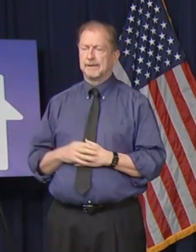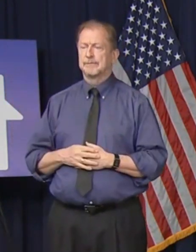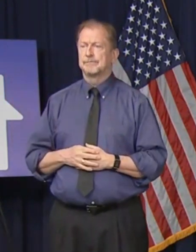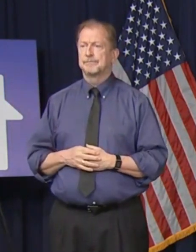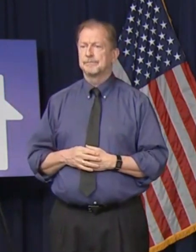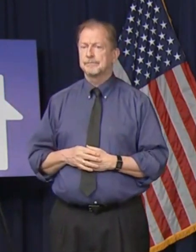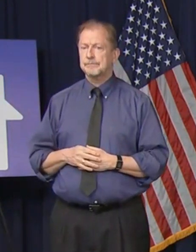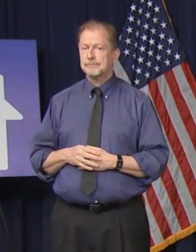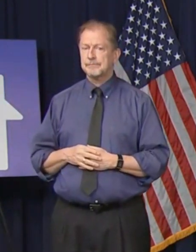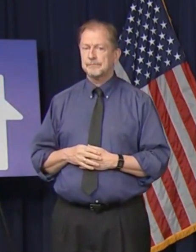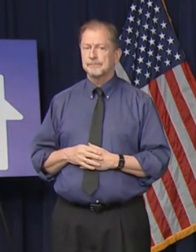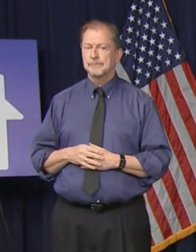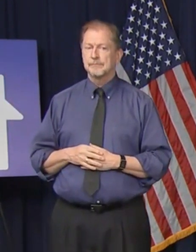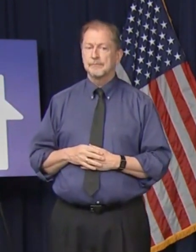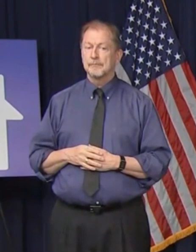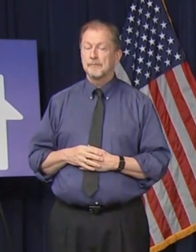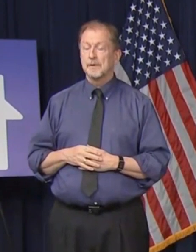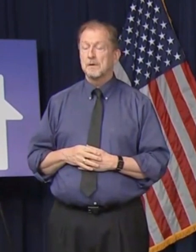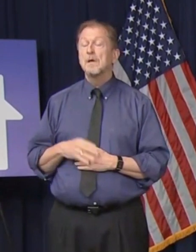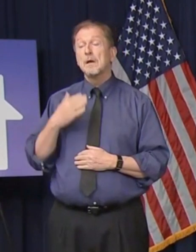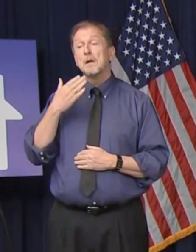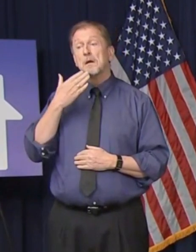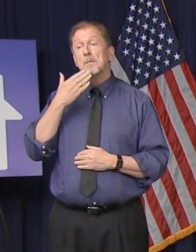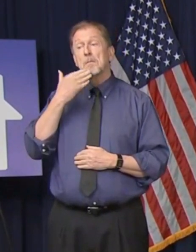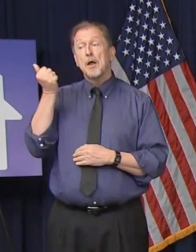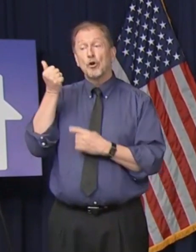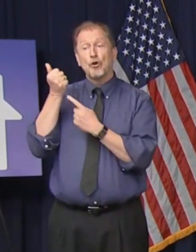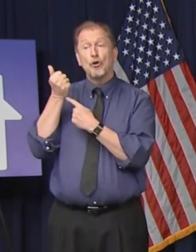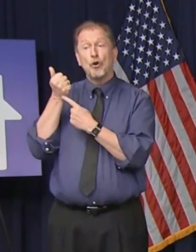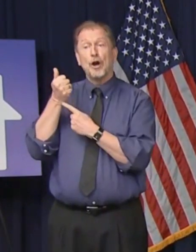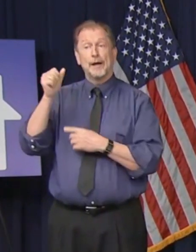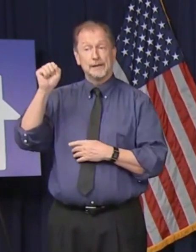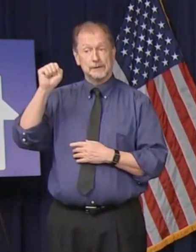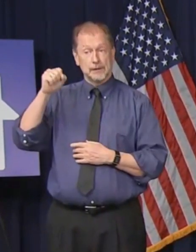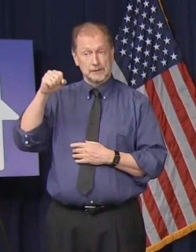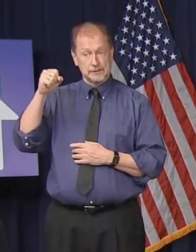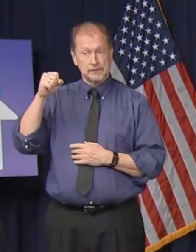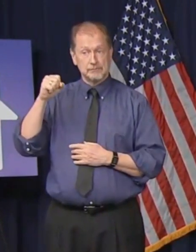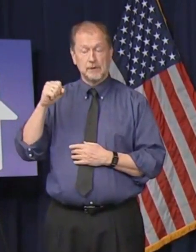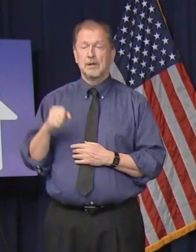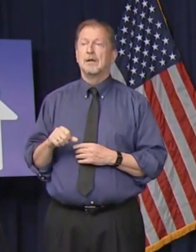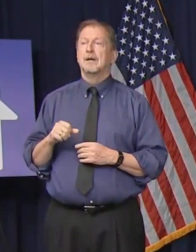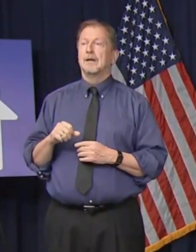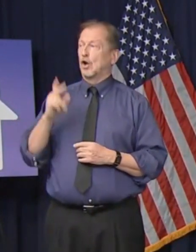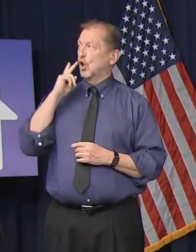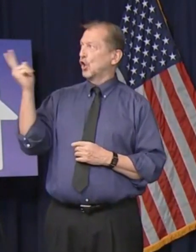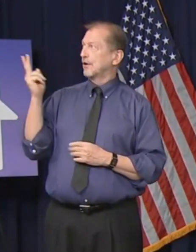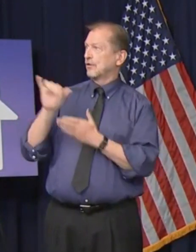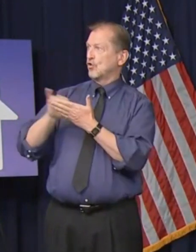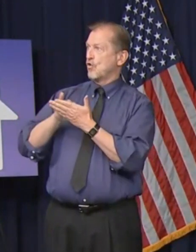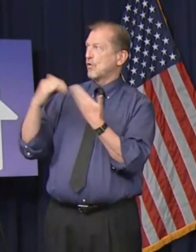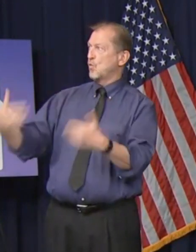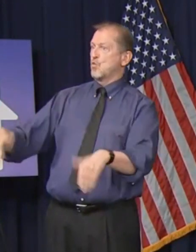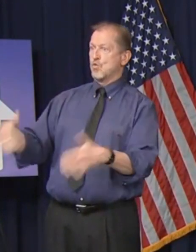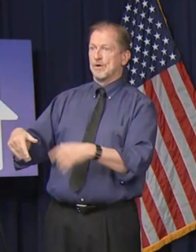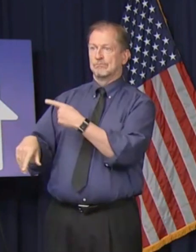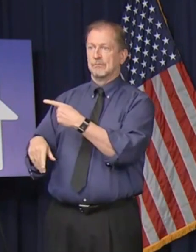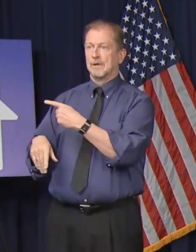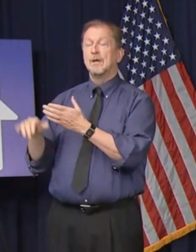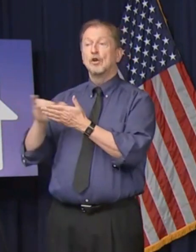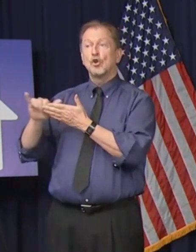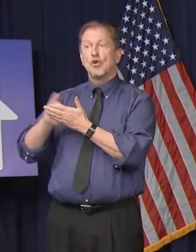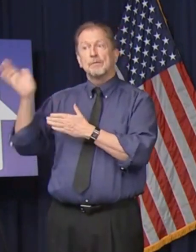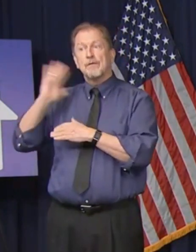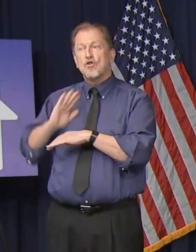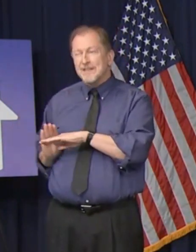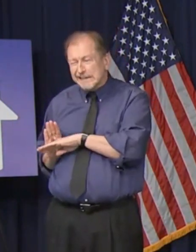We are indeed doing better, and I want to make sure everybody understands. And look at New York, right? I mean, they've seemingly